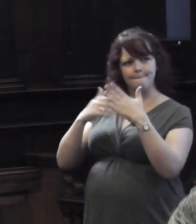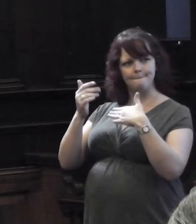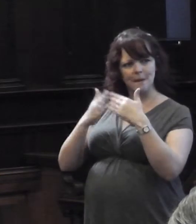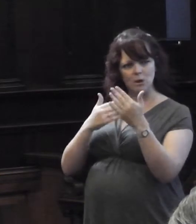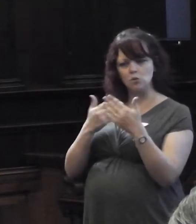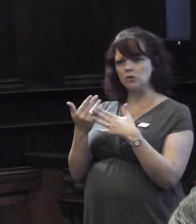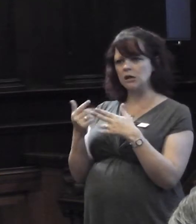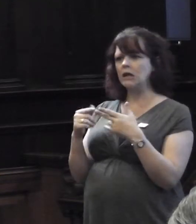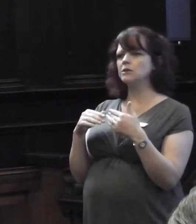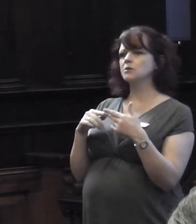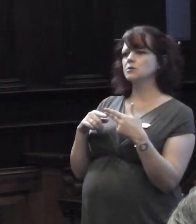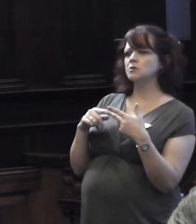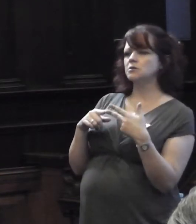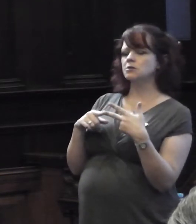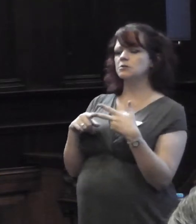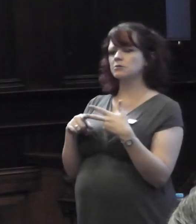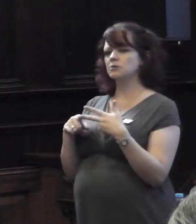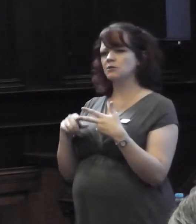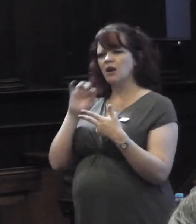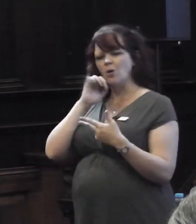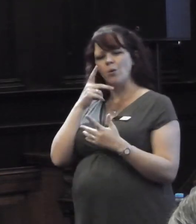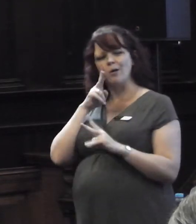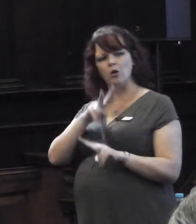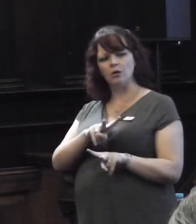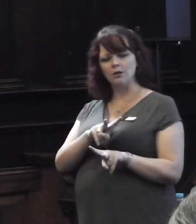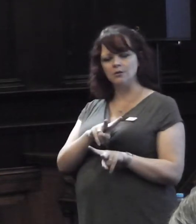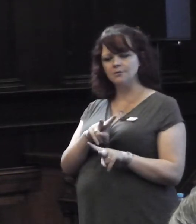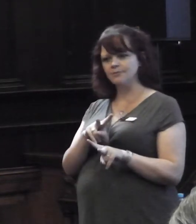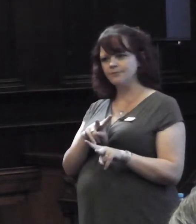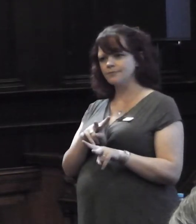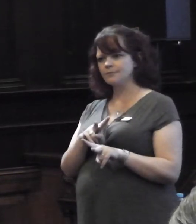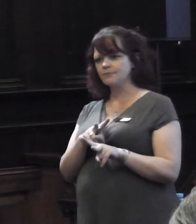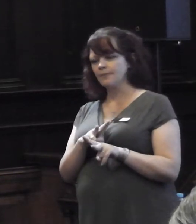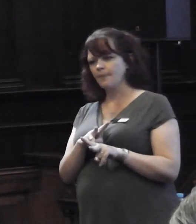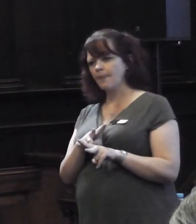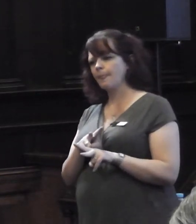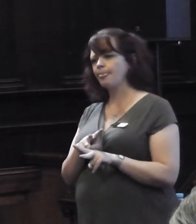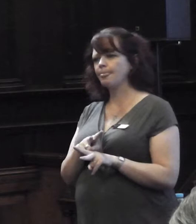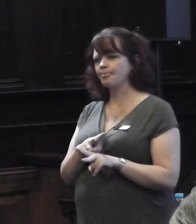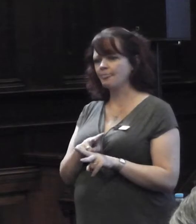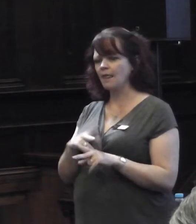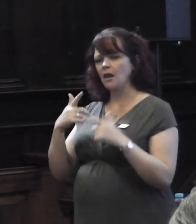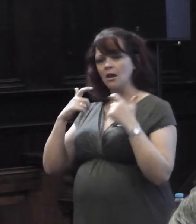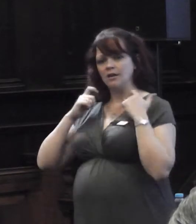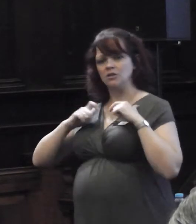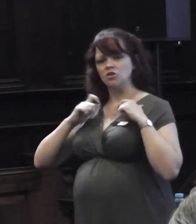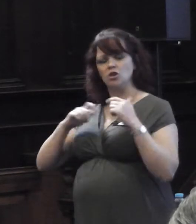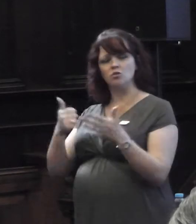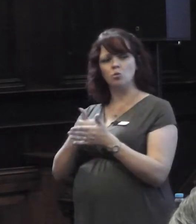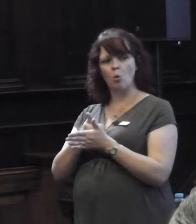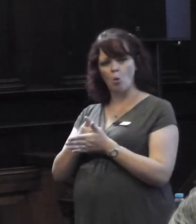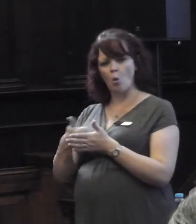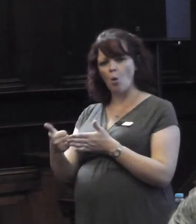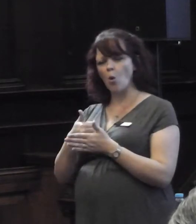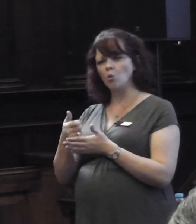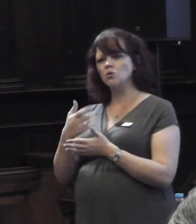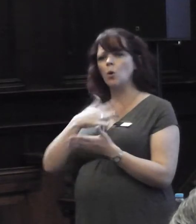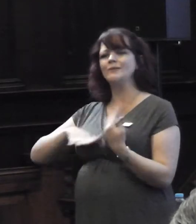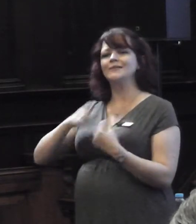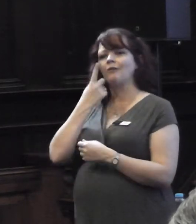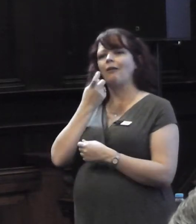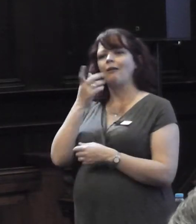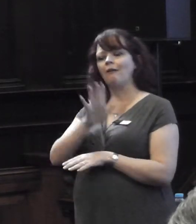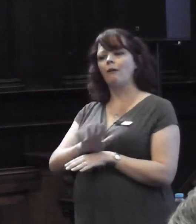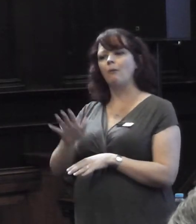relevant considerations. The sentencing judge or magistrates we'll also have to consider these